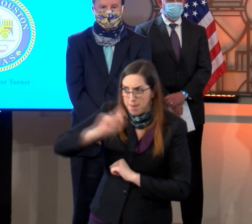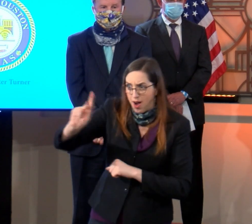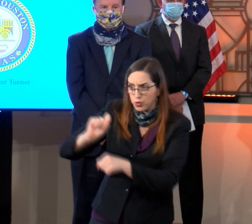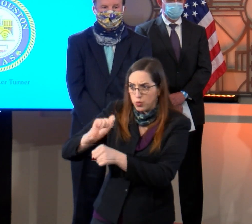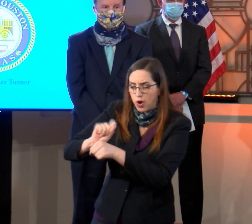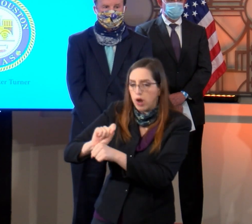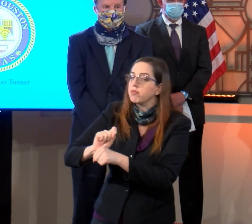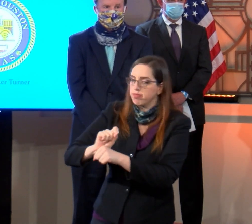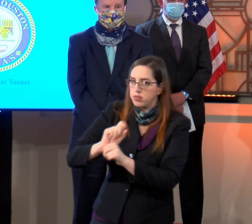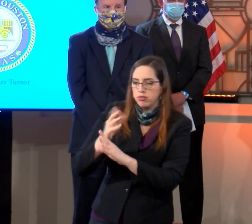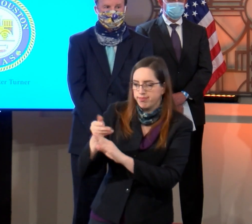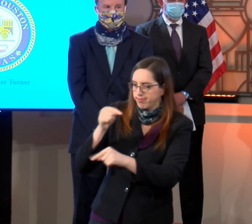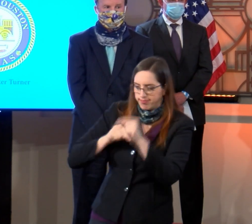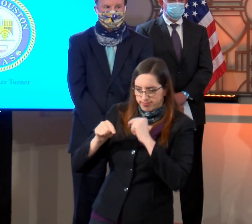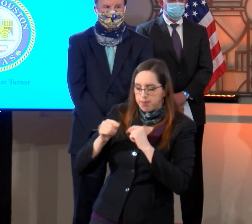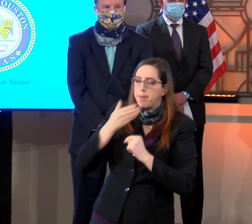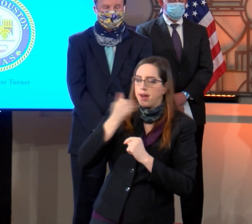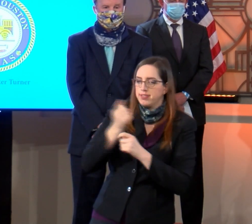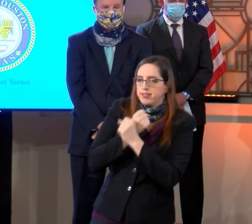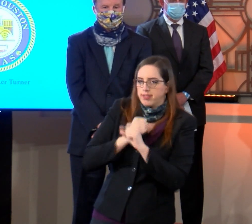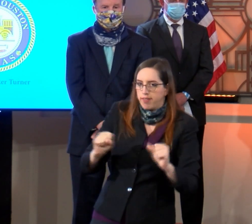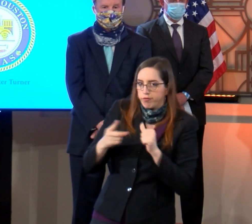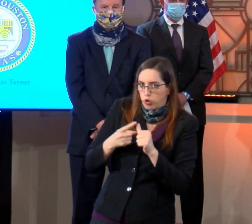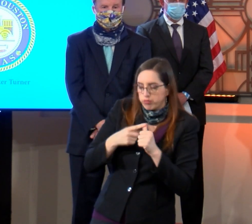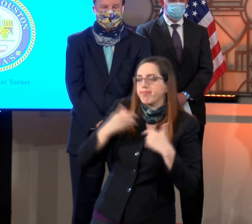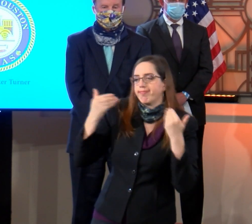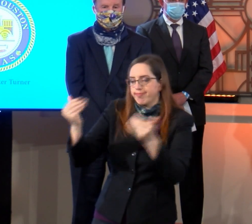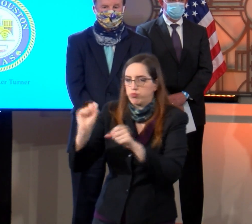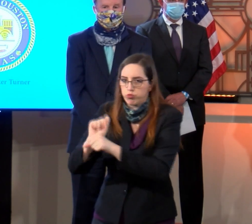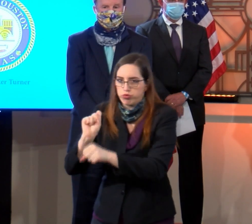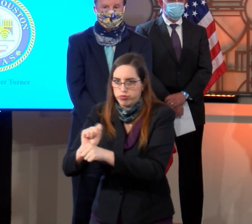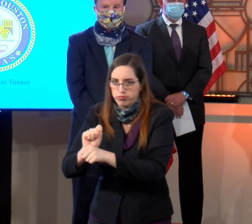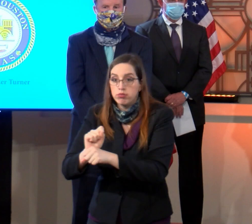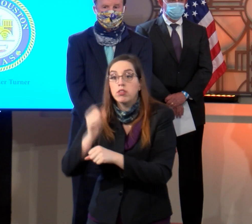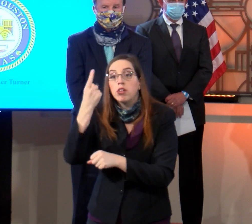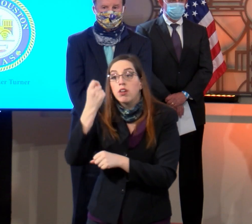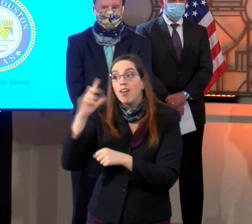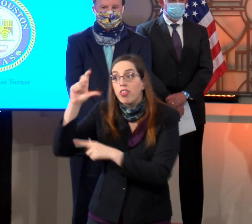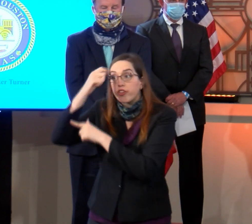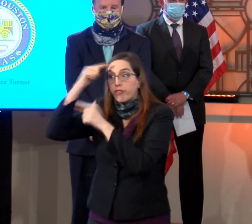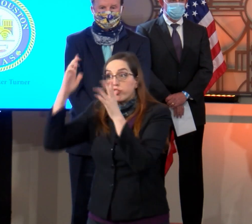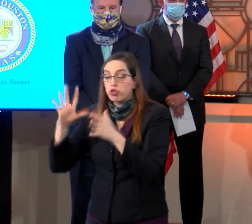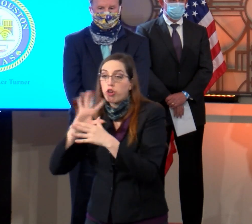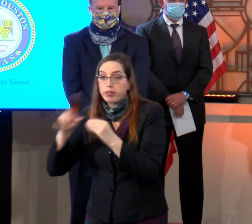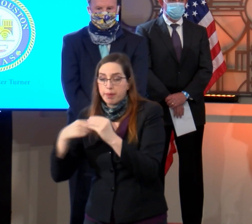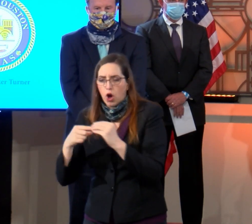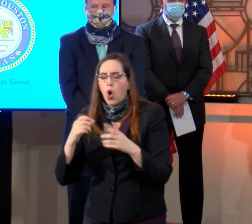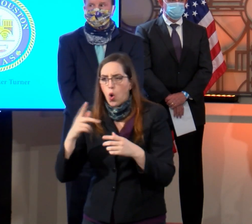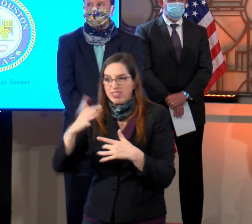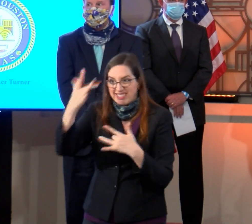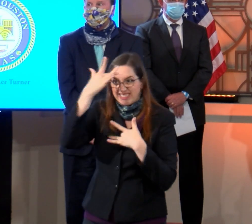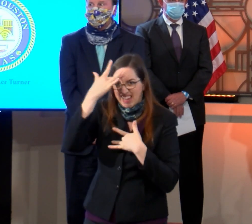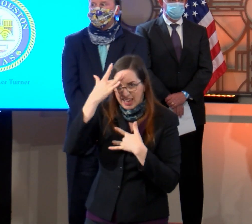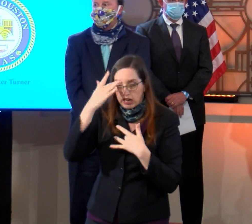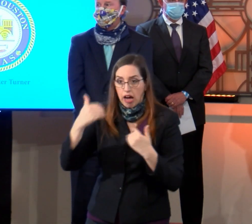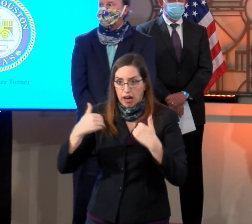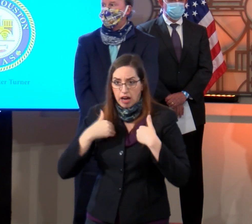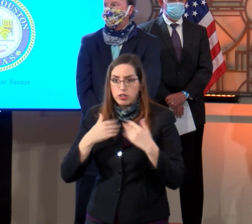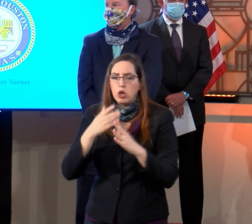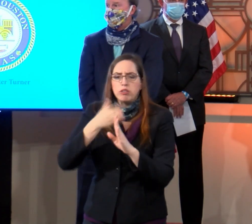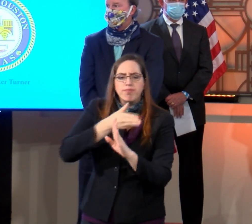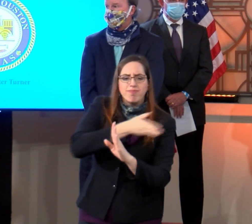in a safe and responsible way. I know the governor also spoke about contact tracing and the